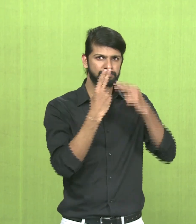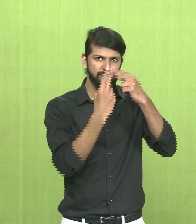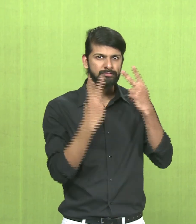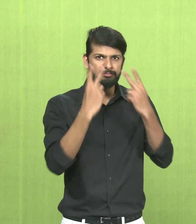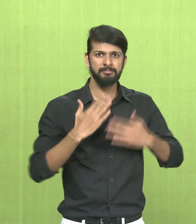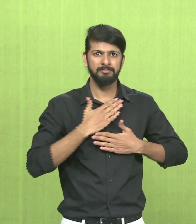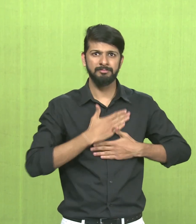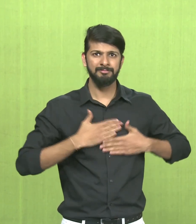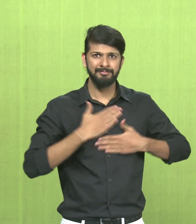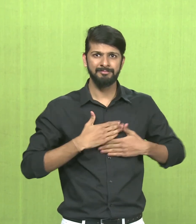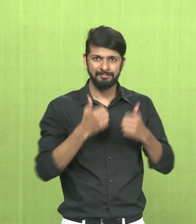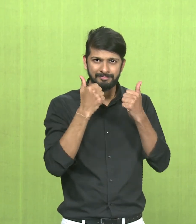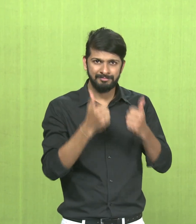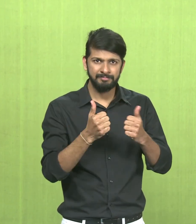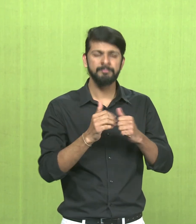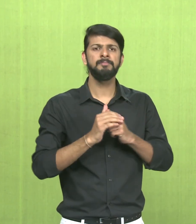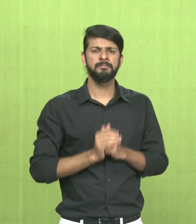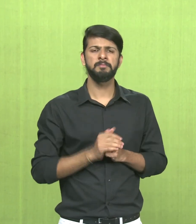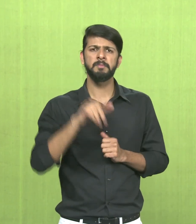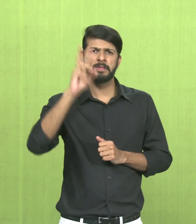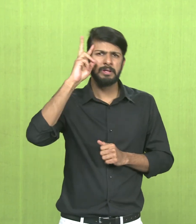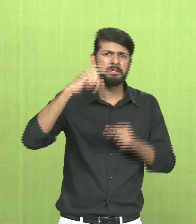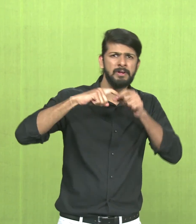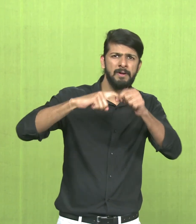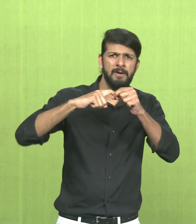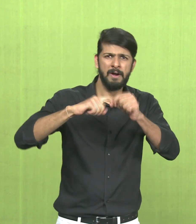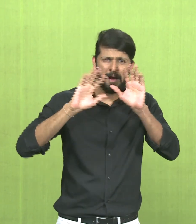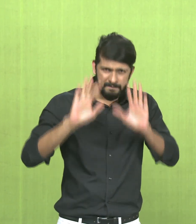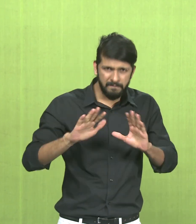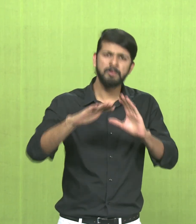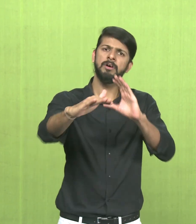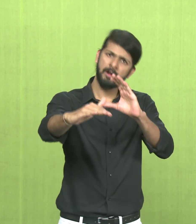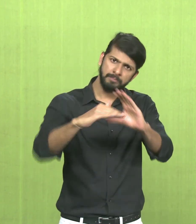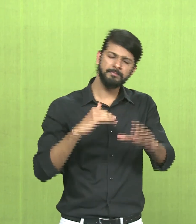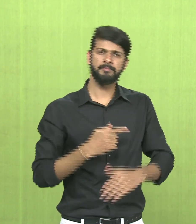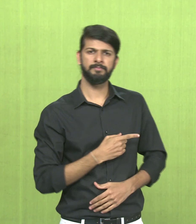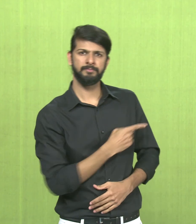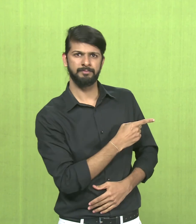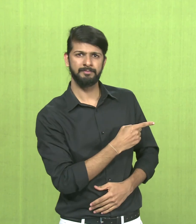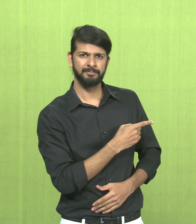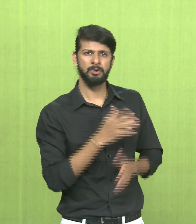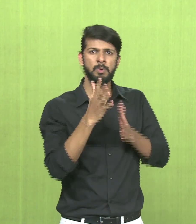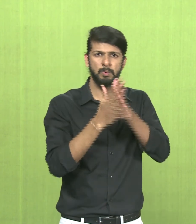I hope you enjoyed watching part 2 of the lesson. If you have any queries, please email us at